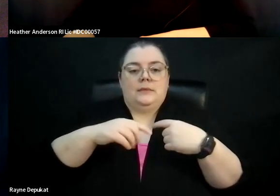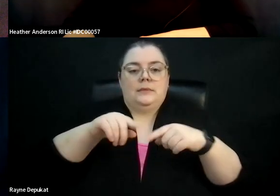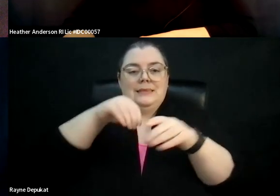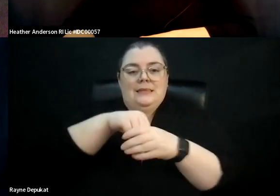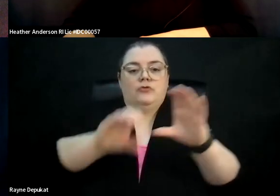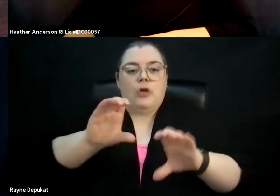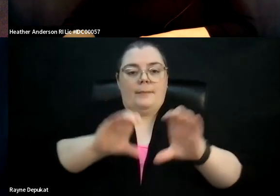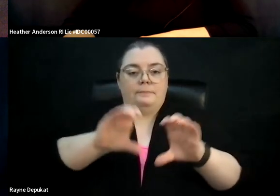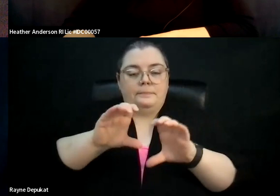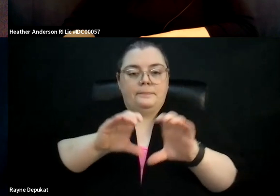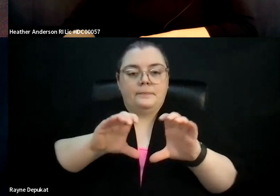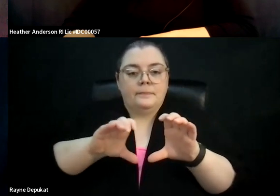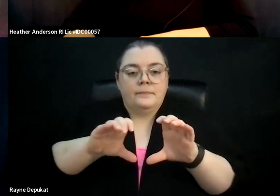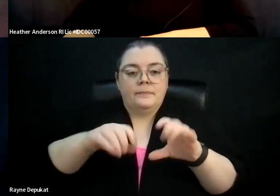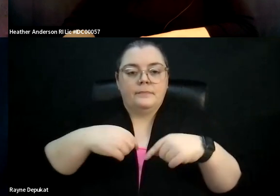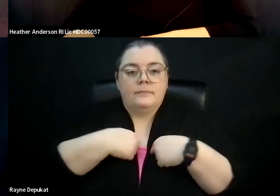that no one can access me in the chat.